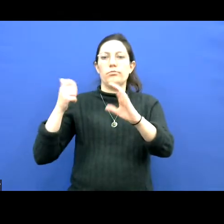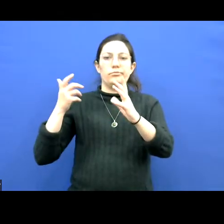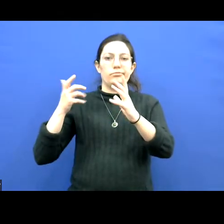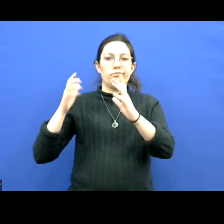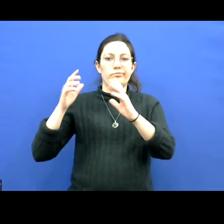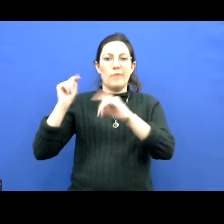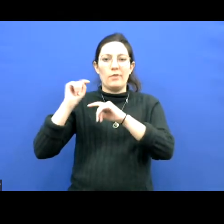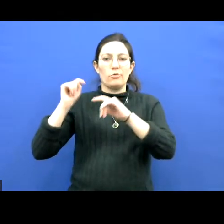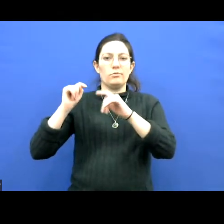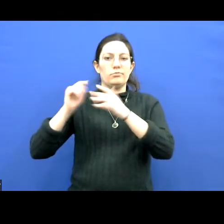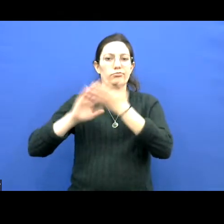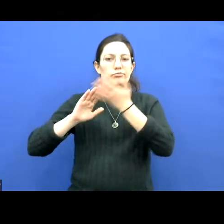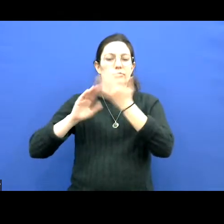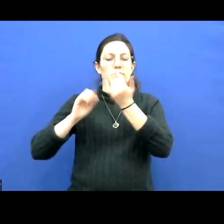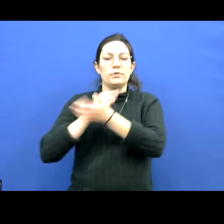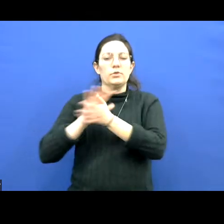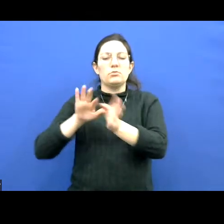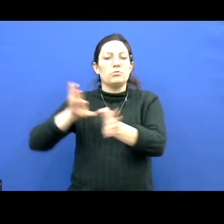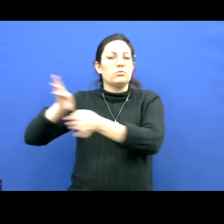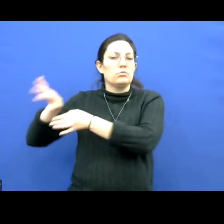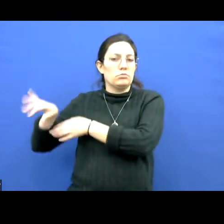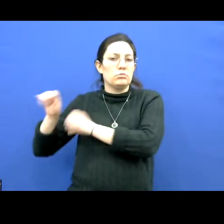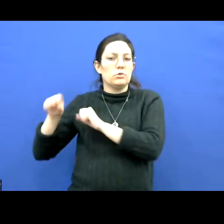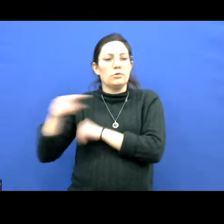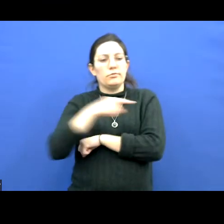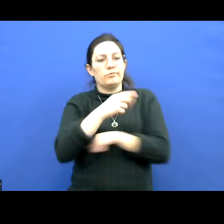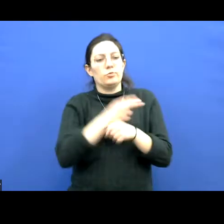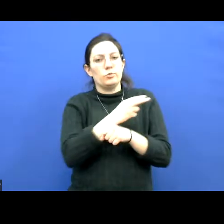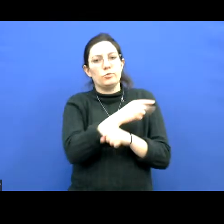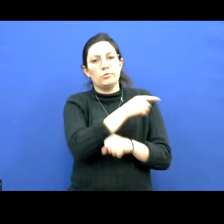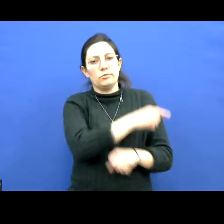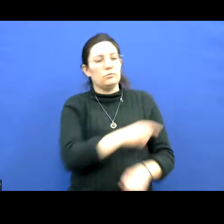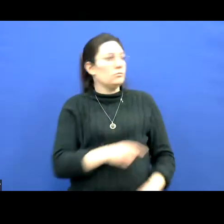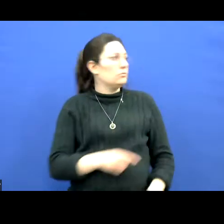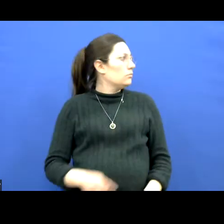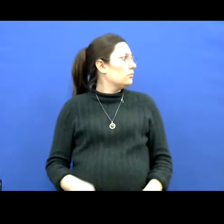potty there. So it's very